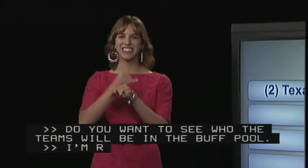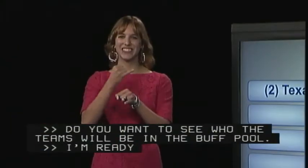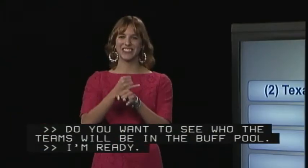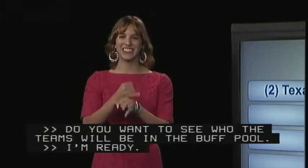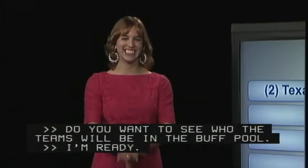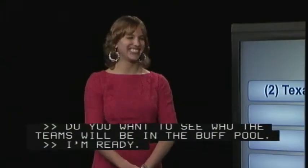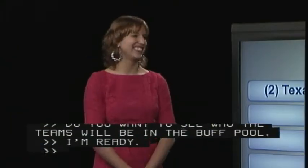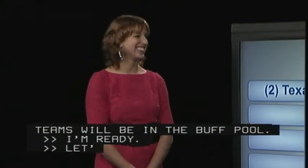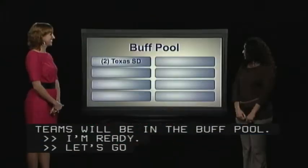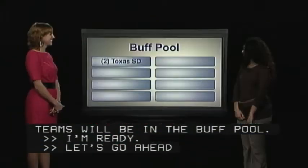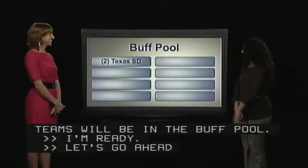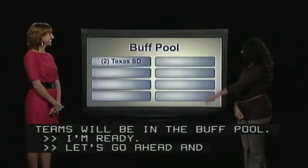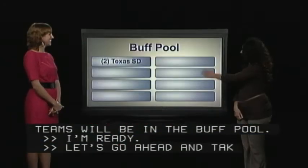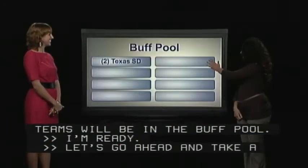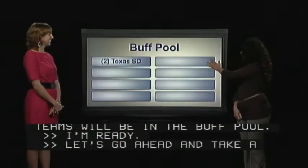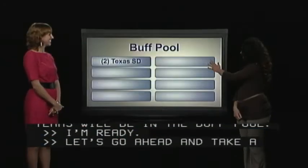First, we have the Texas School for the Deaf,